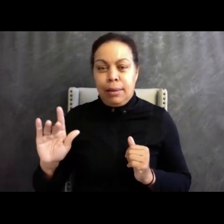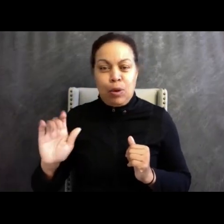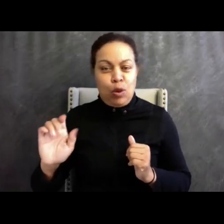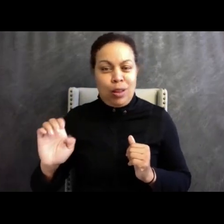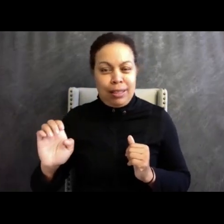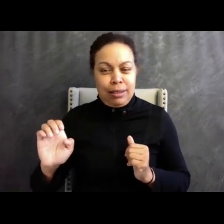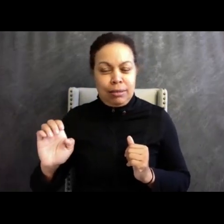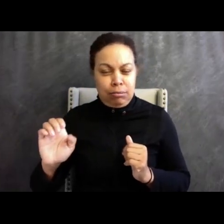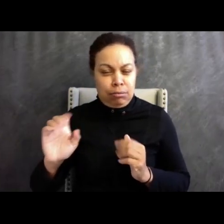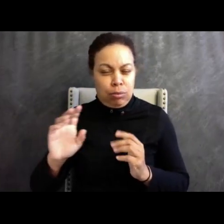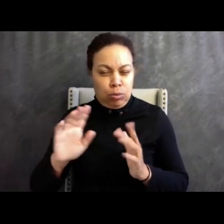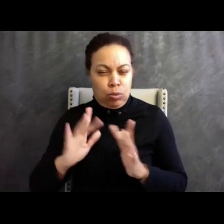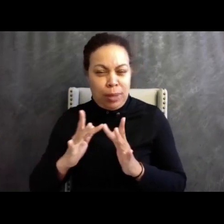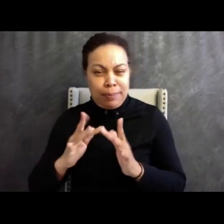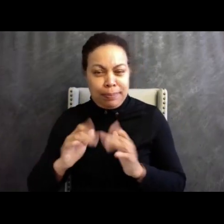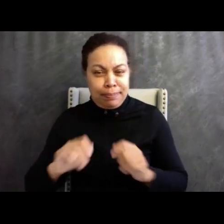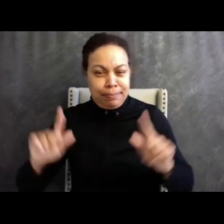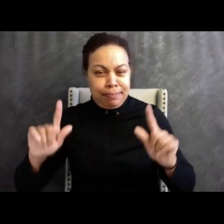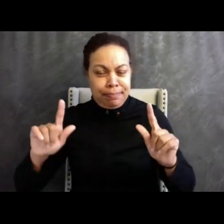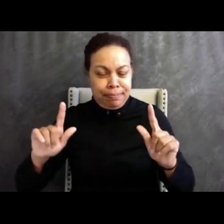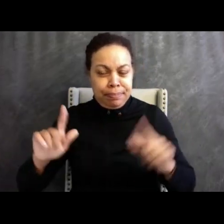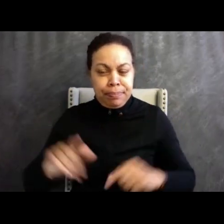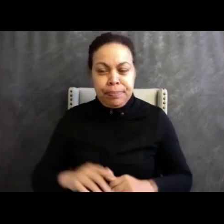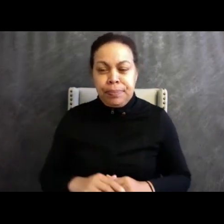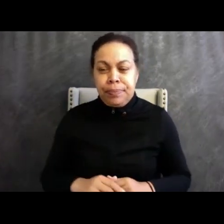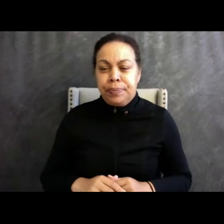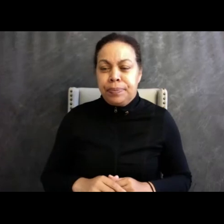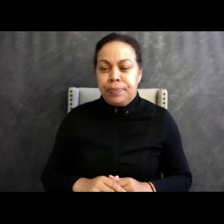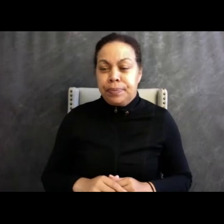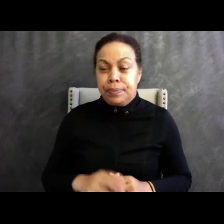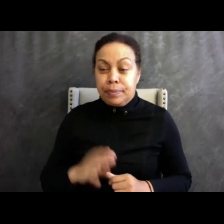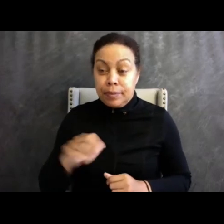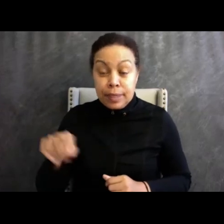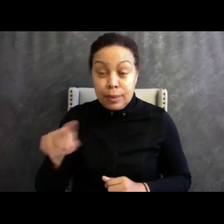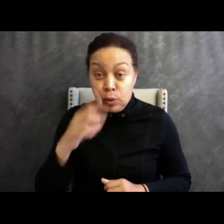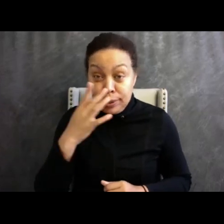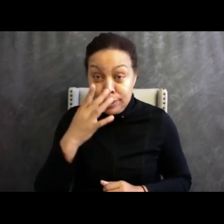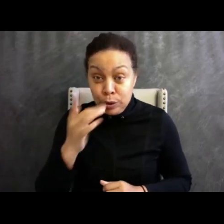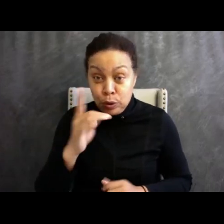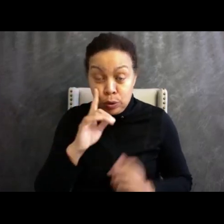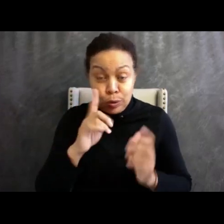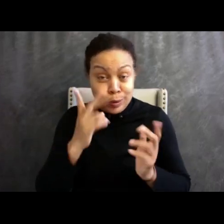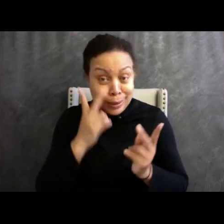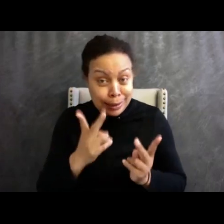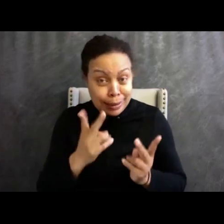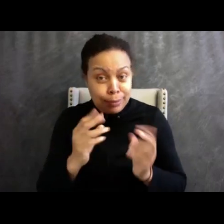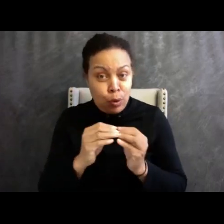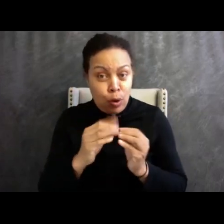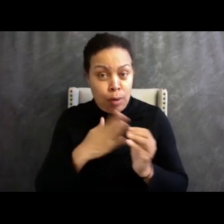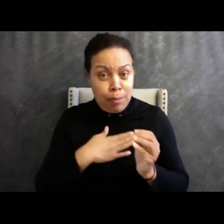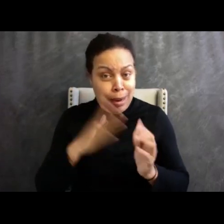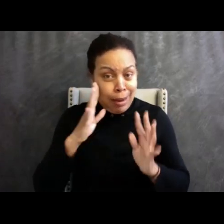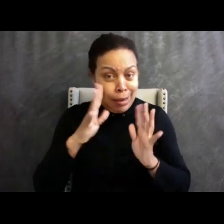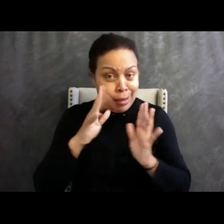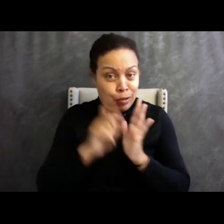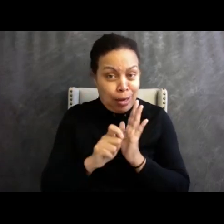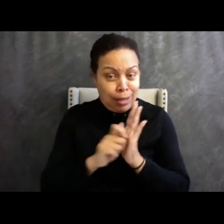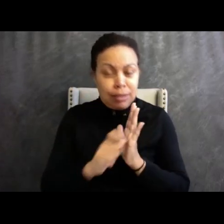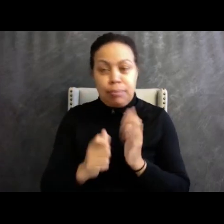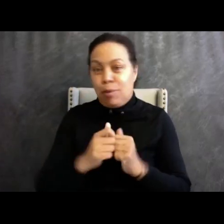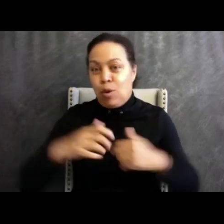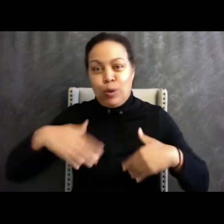site. If you are interested in checking out any of my work, most of it is forthcoming,